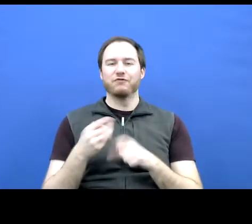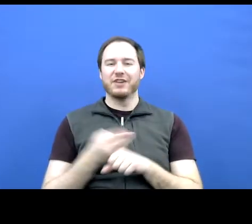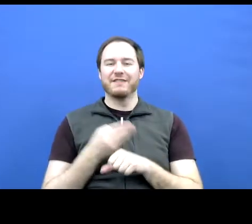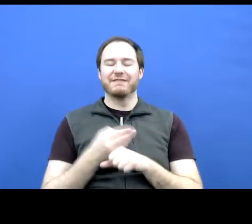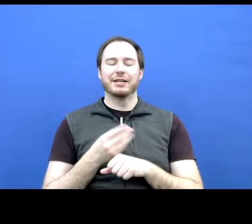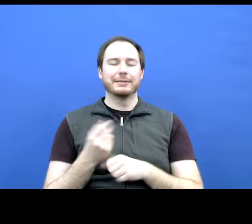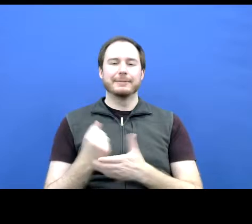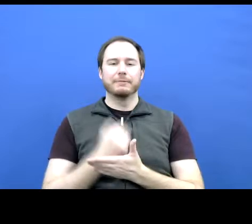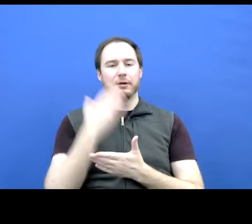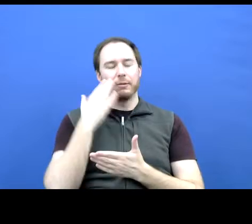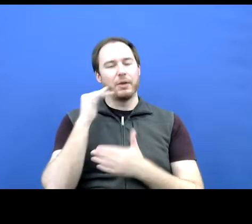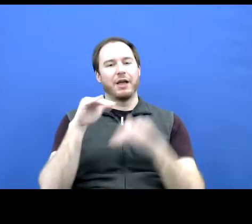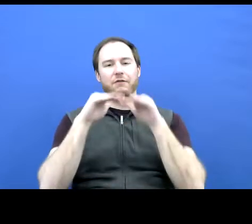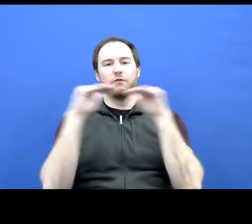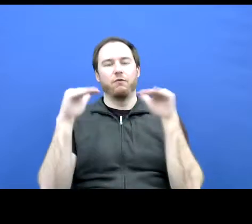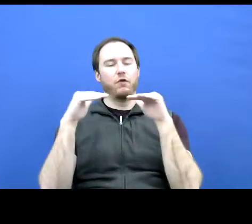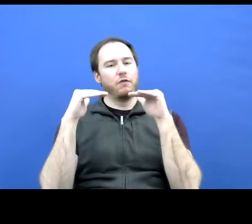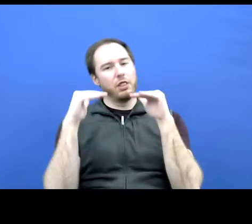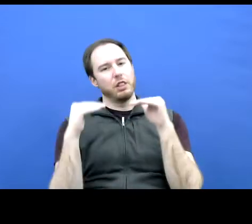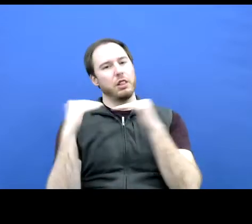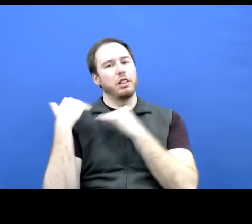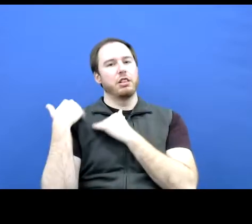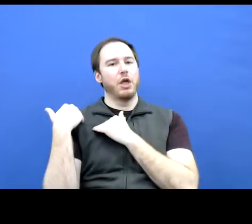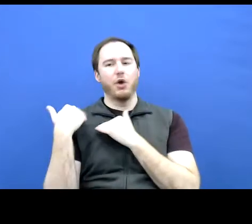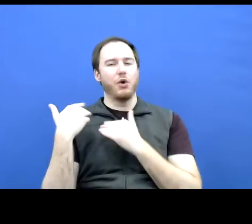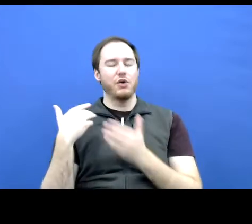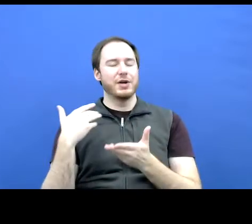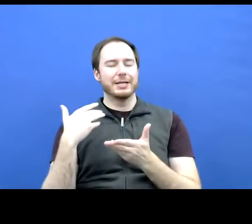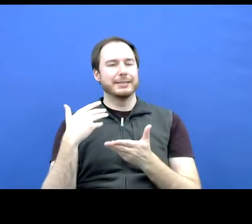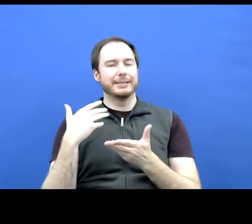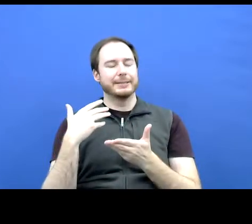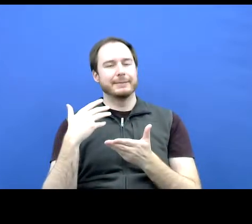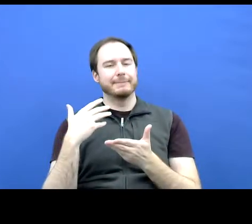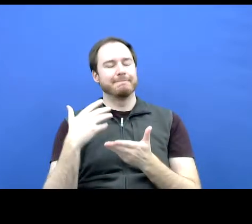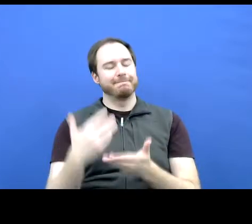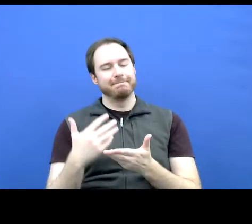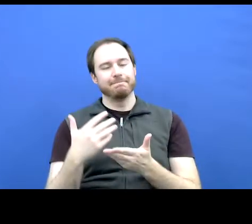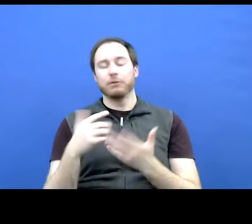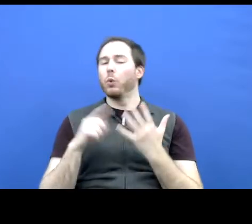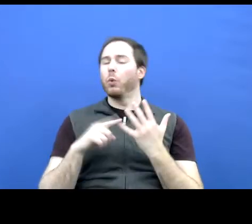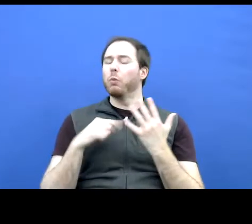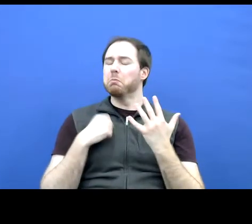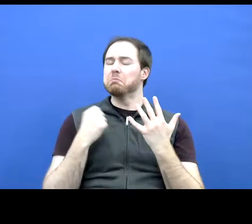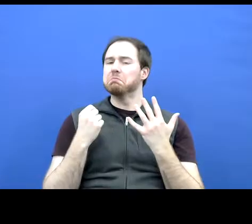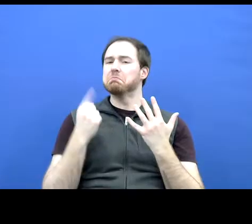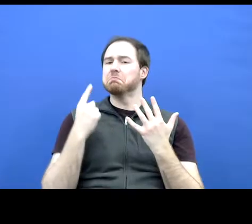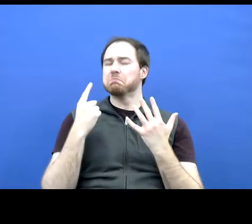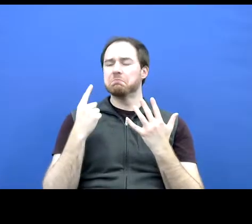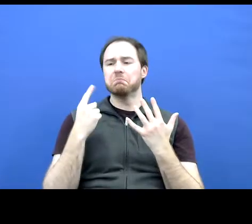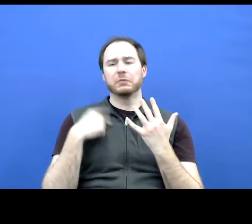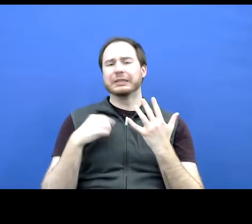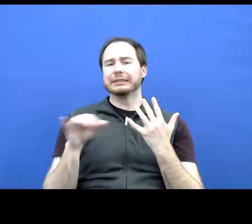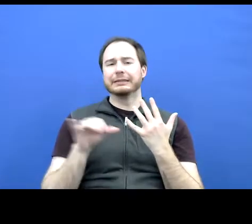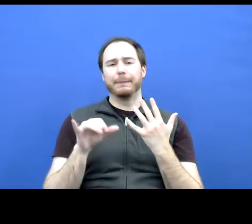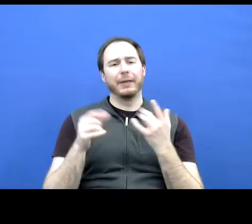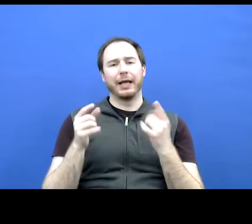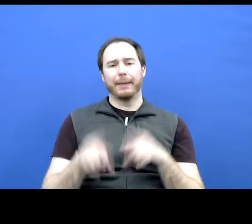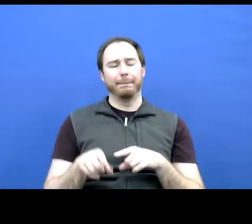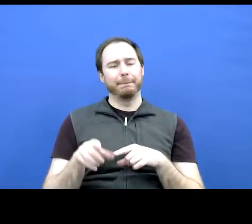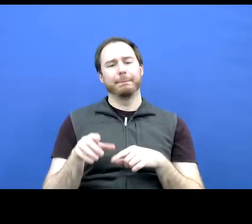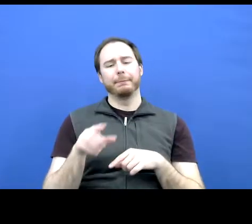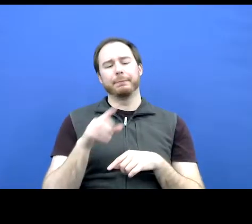of the roof loadings and everything. Right. That they just couldn't, yeah. We understand, we had the same thing with the